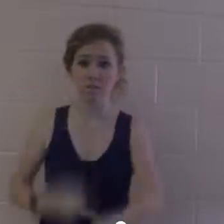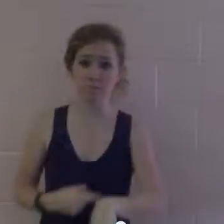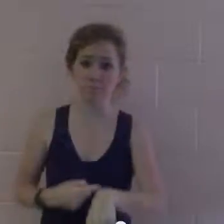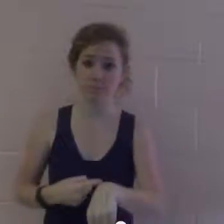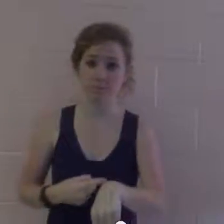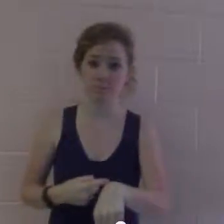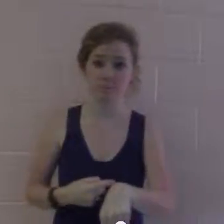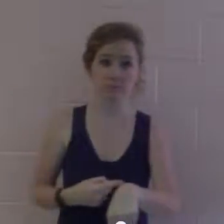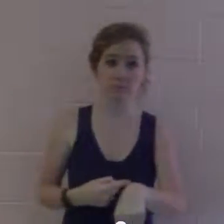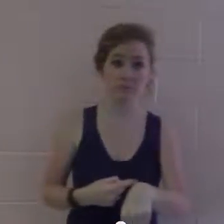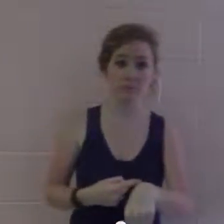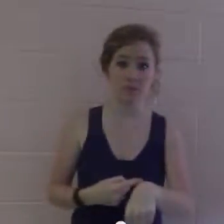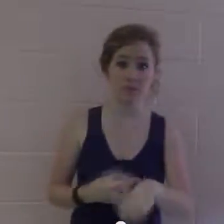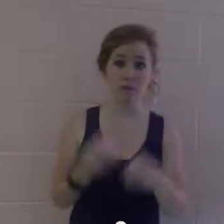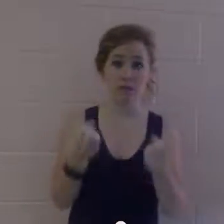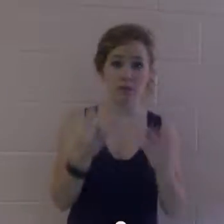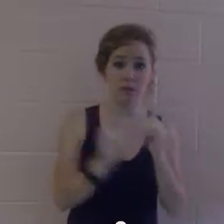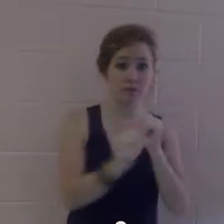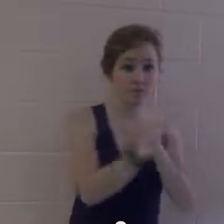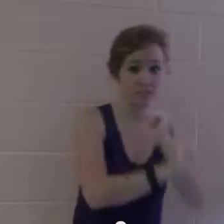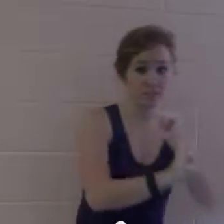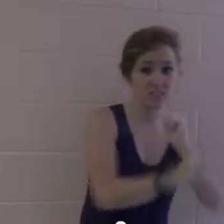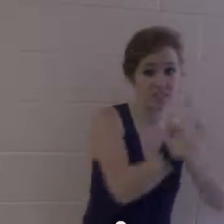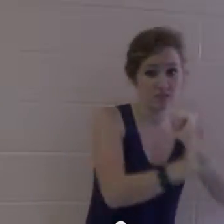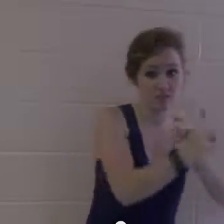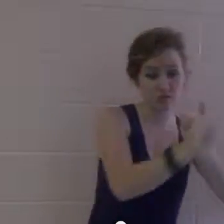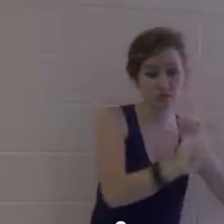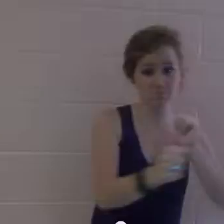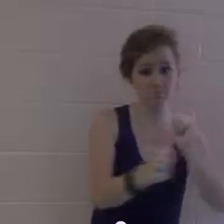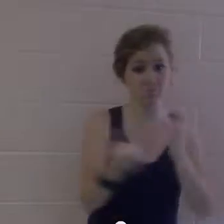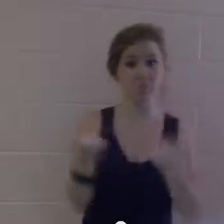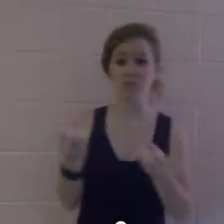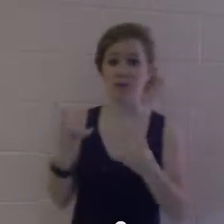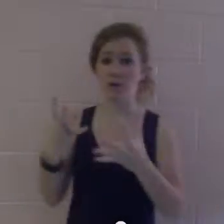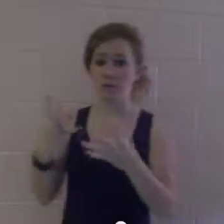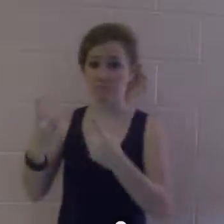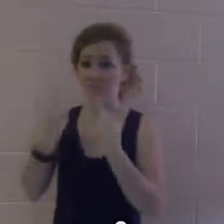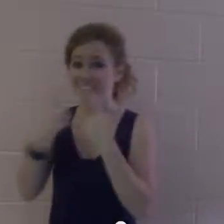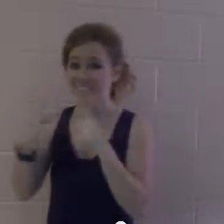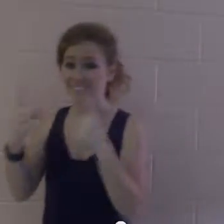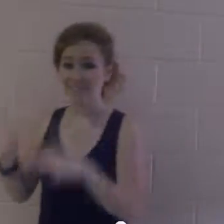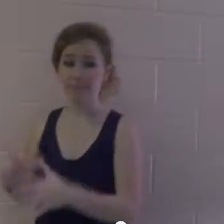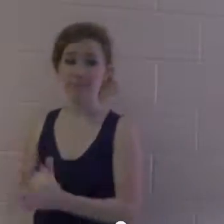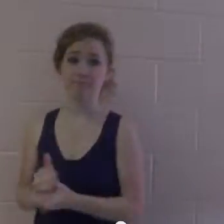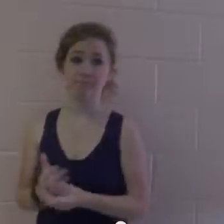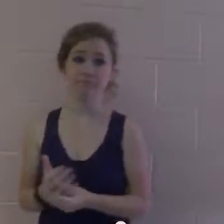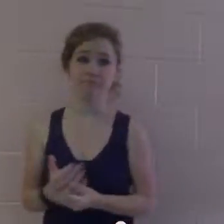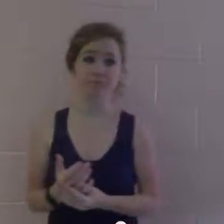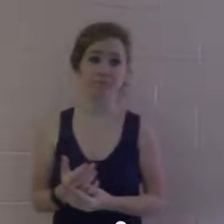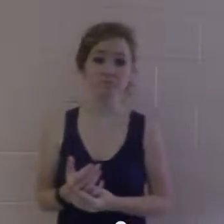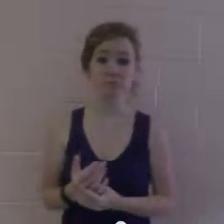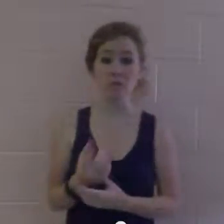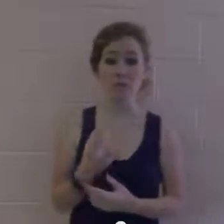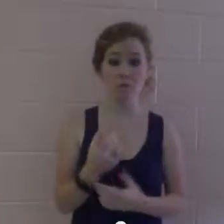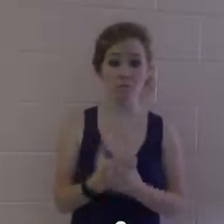So this is the first time that they're going to exit the cave to the dangerous world around